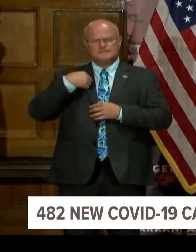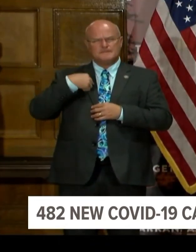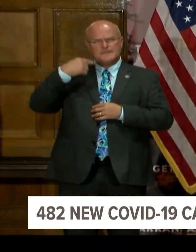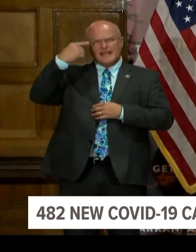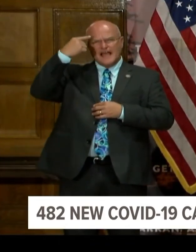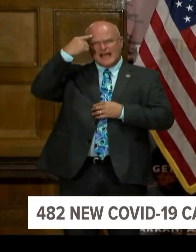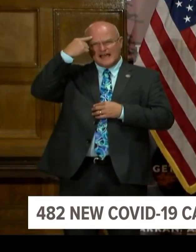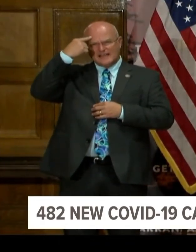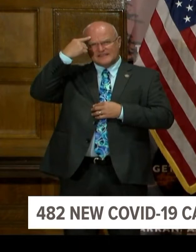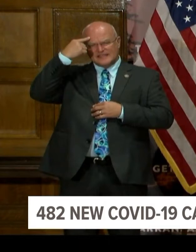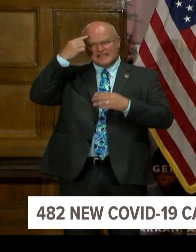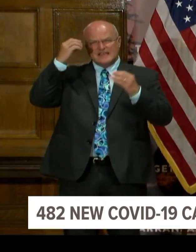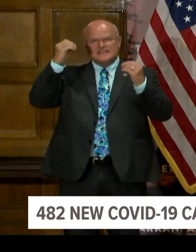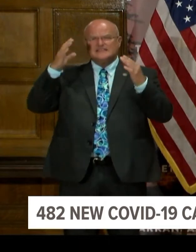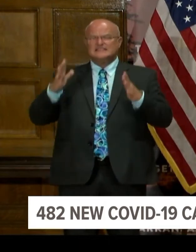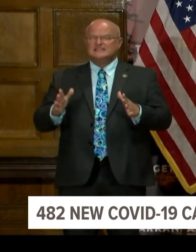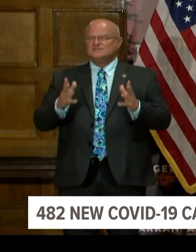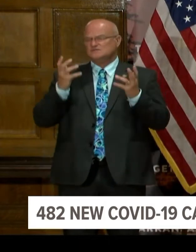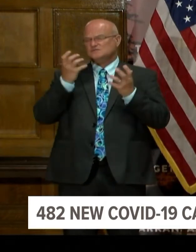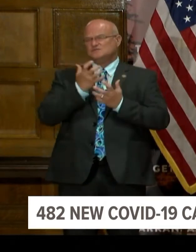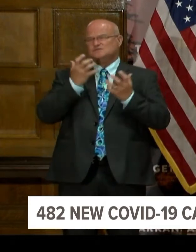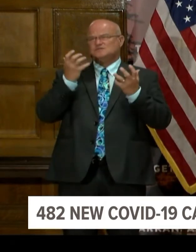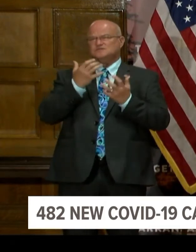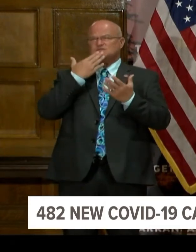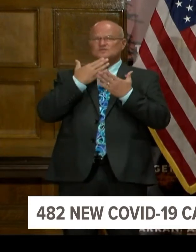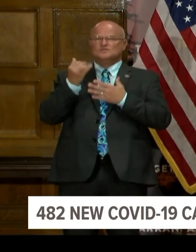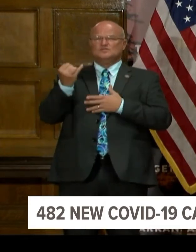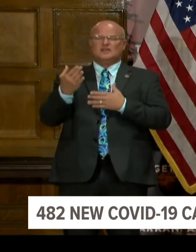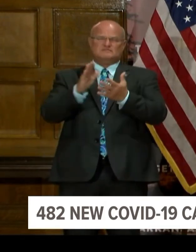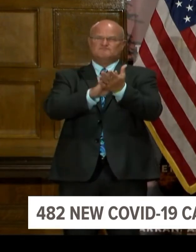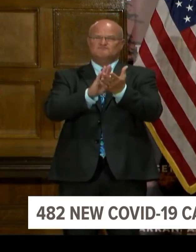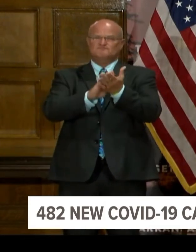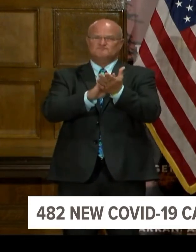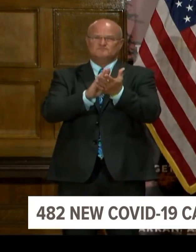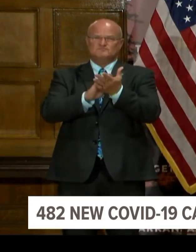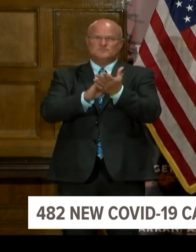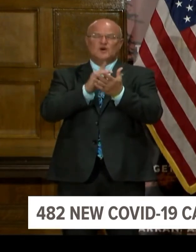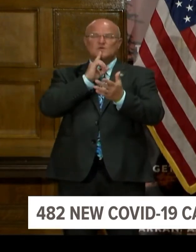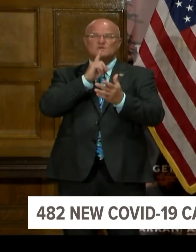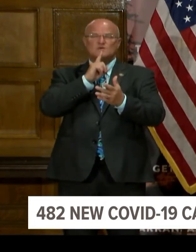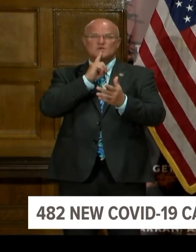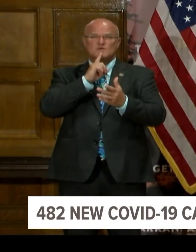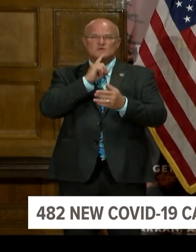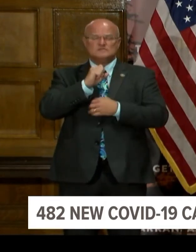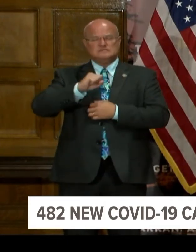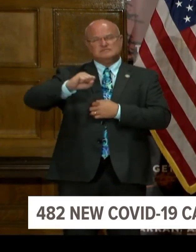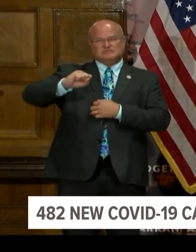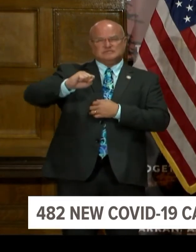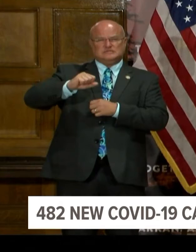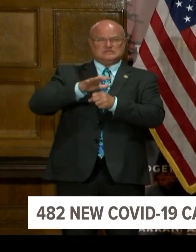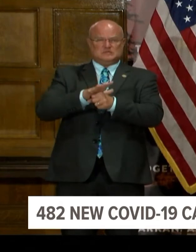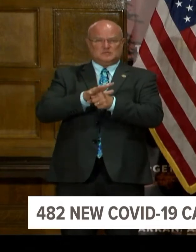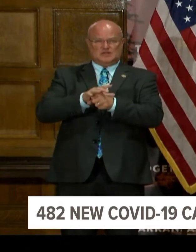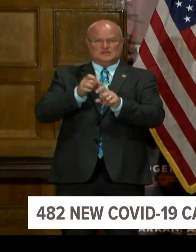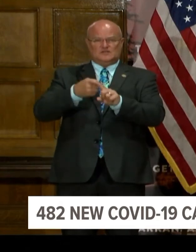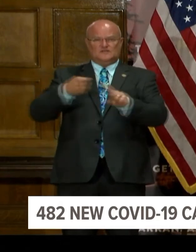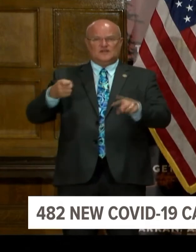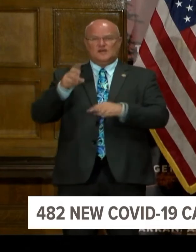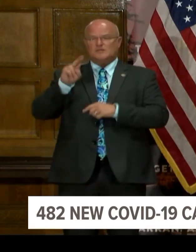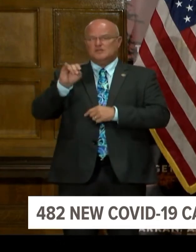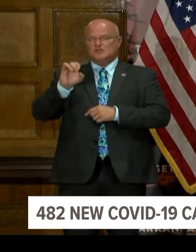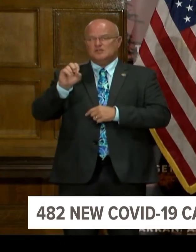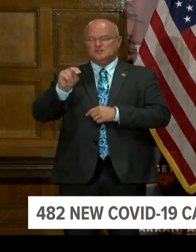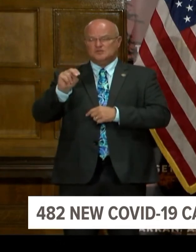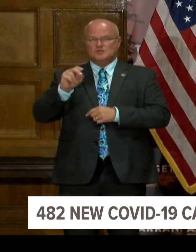the teachers have really done an extraordinary job, and I applaud them for really resisting the pressure of the union